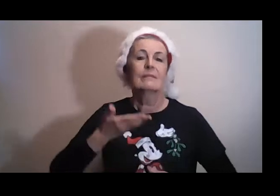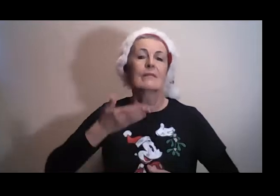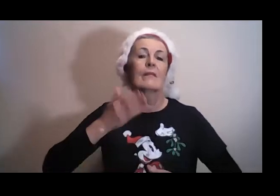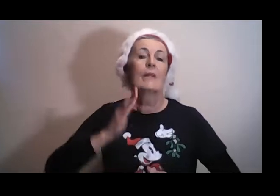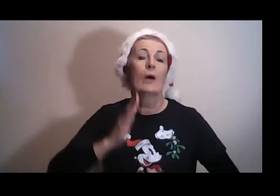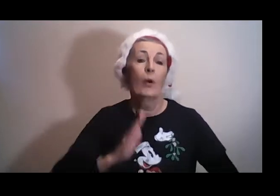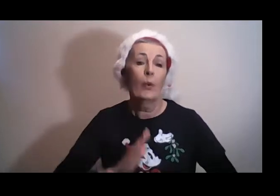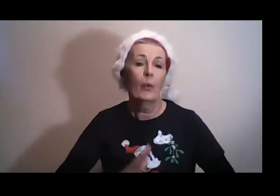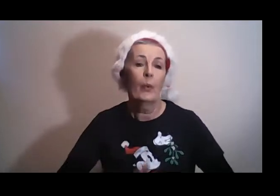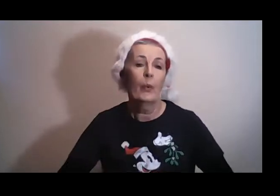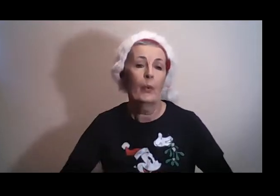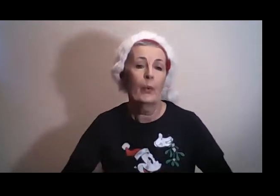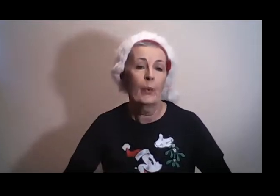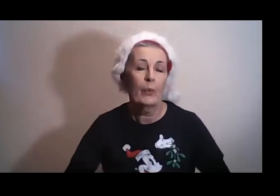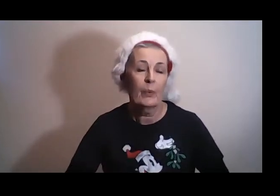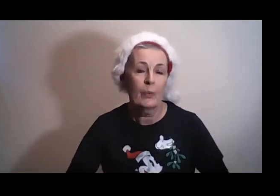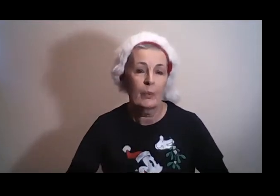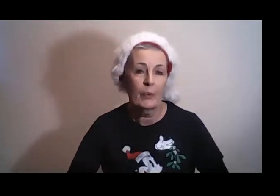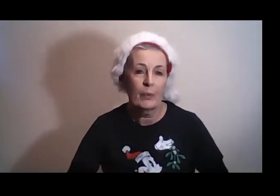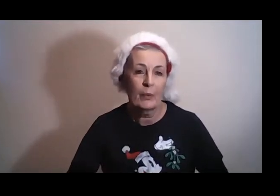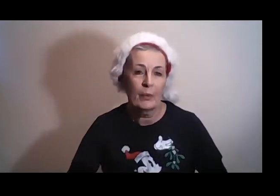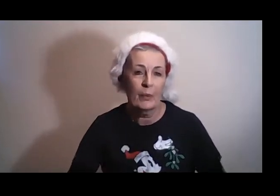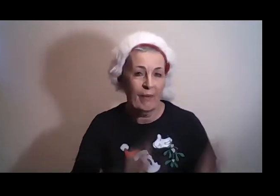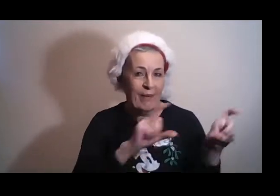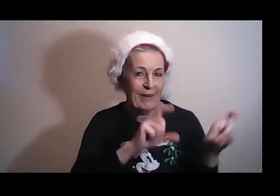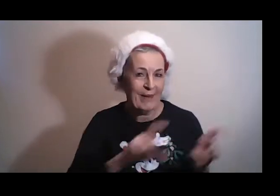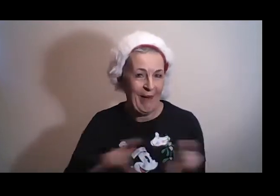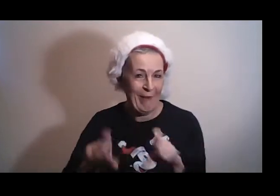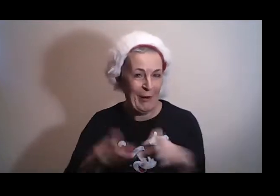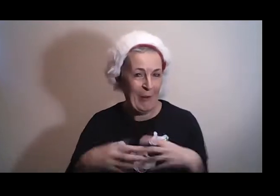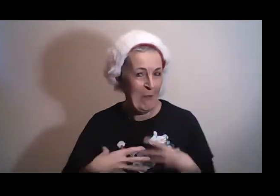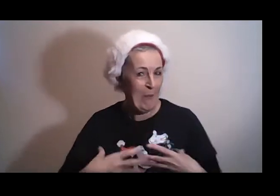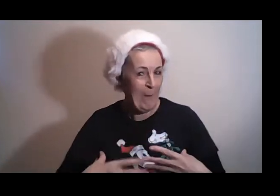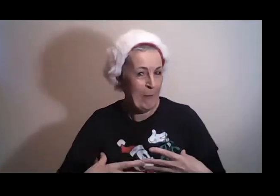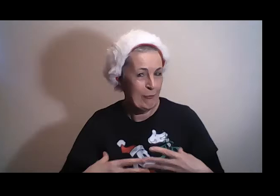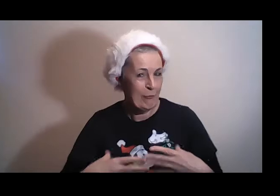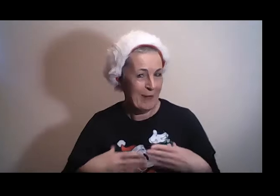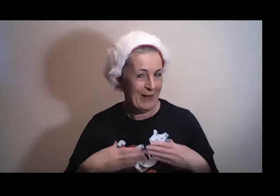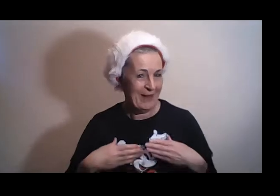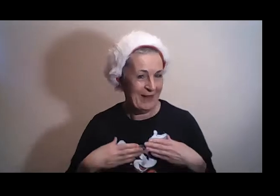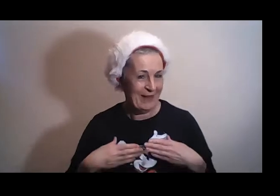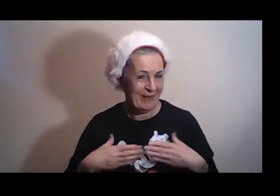What's important is that you keep breathing. So focus on that as well as the exercise.